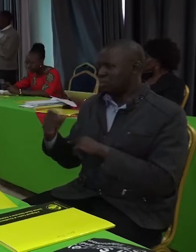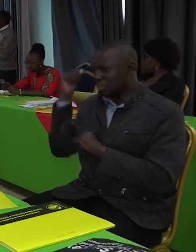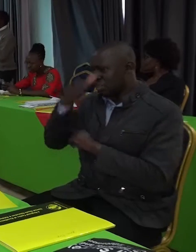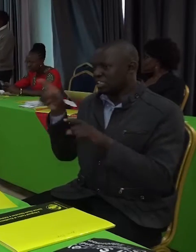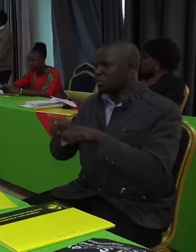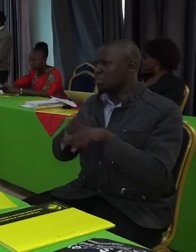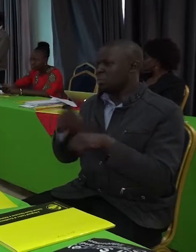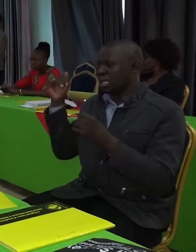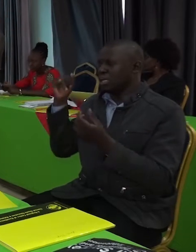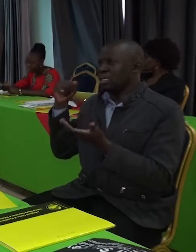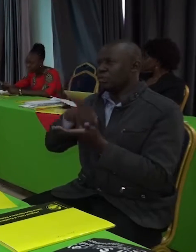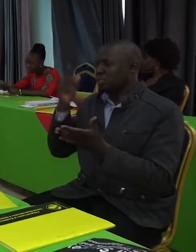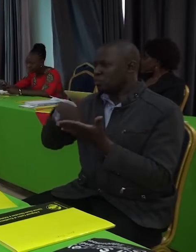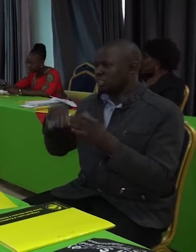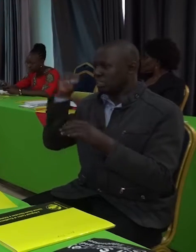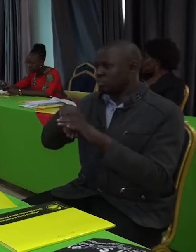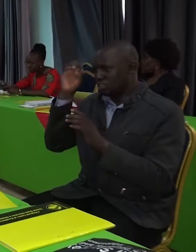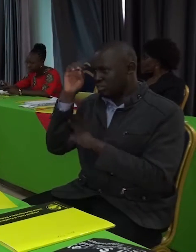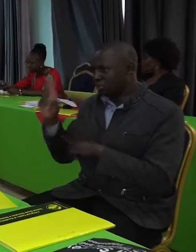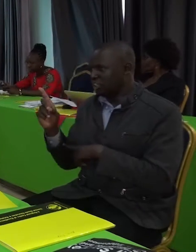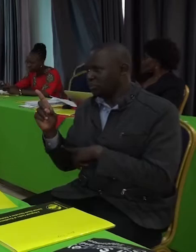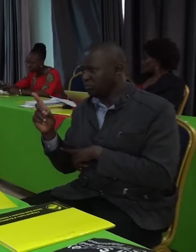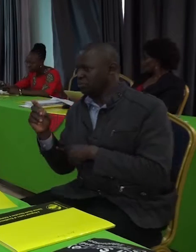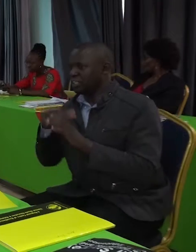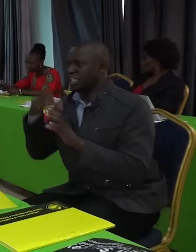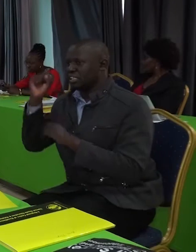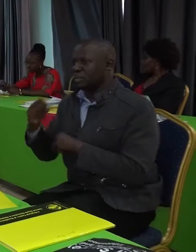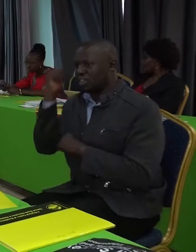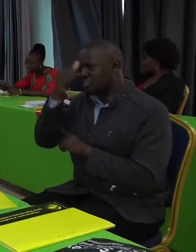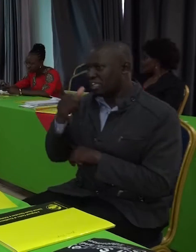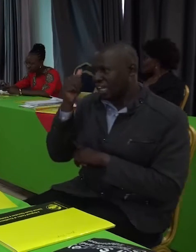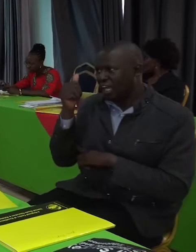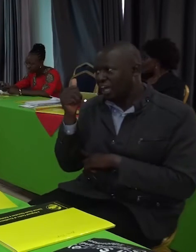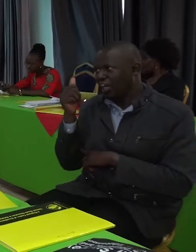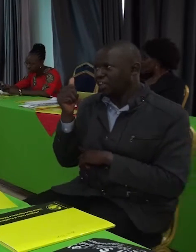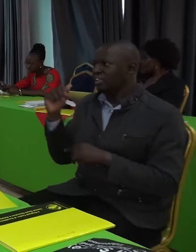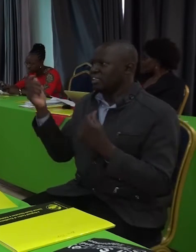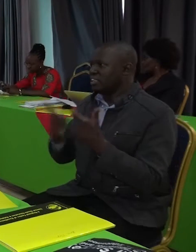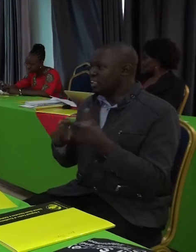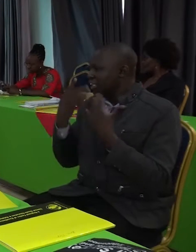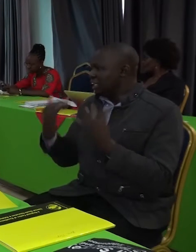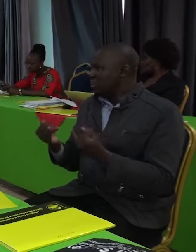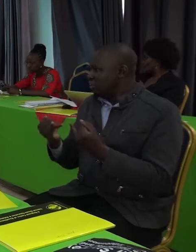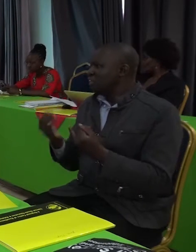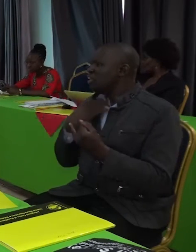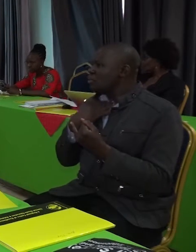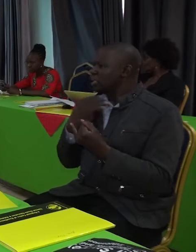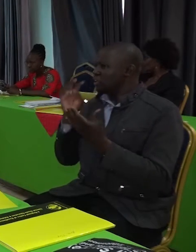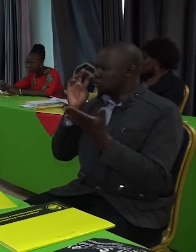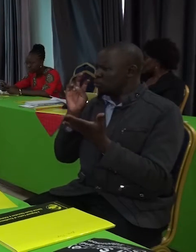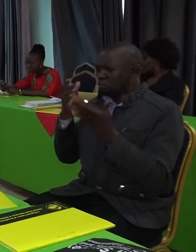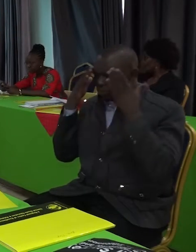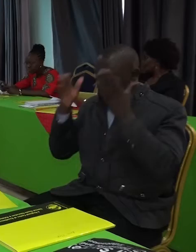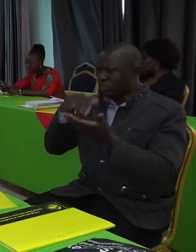special needs, to inclusive education within the African context. And that was their